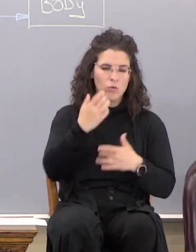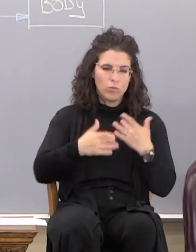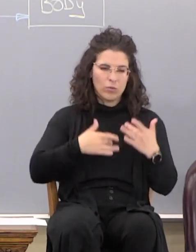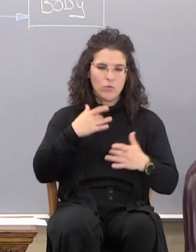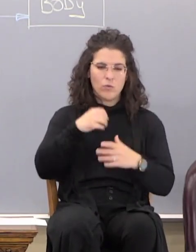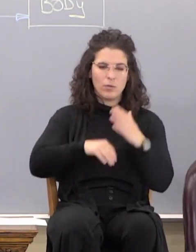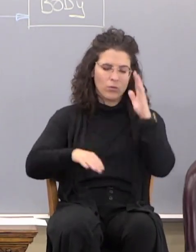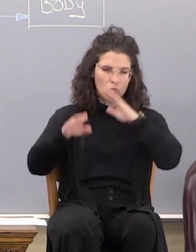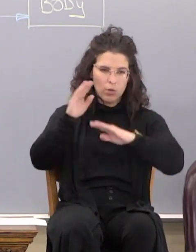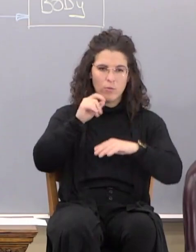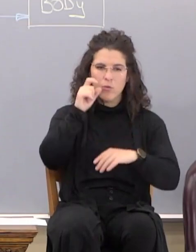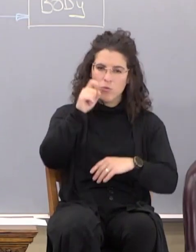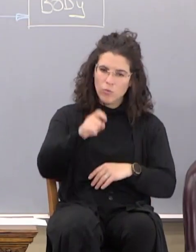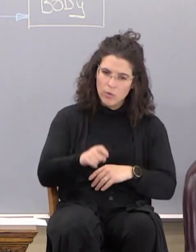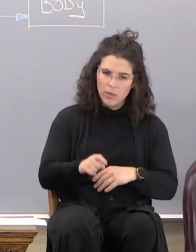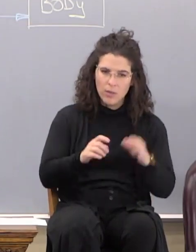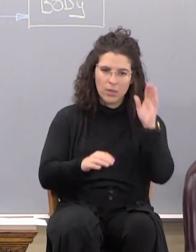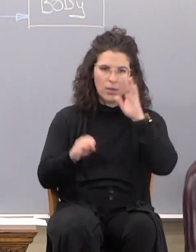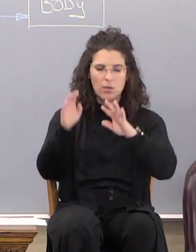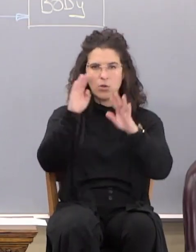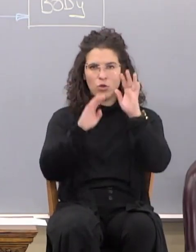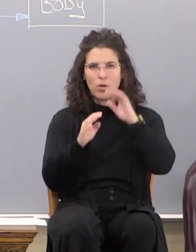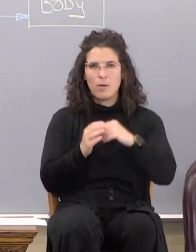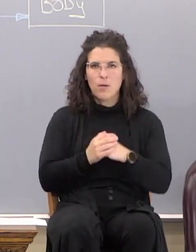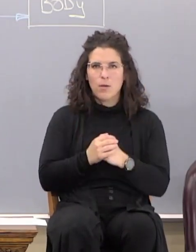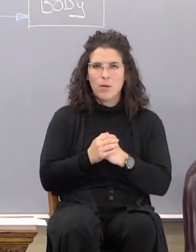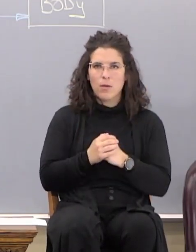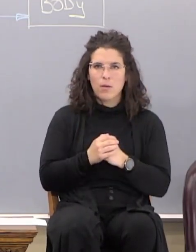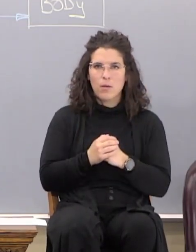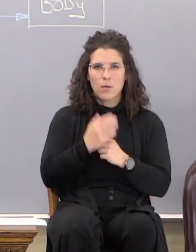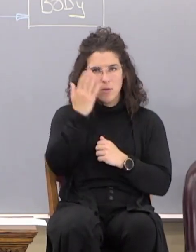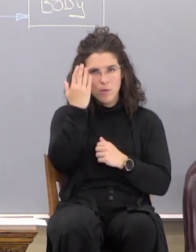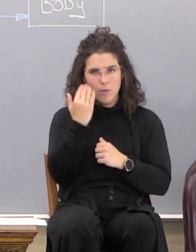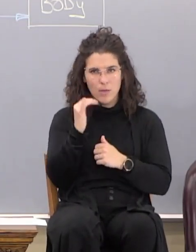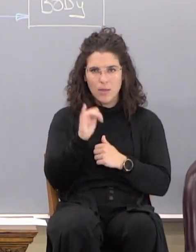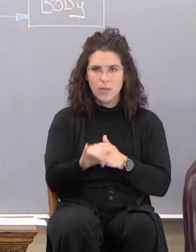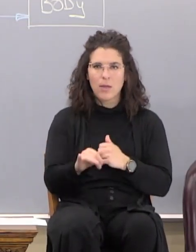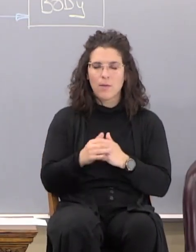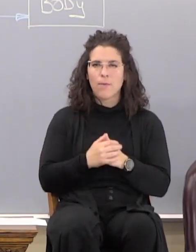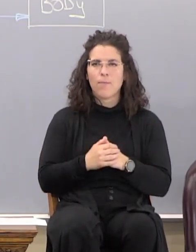trouble, you need the trouble. Why is that?